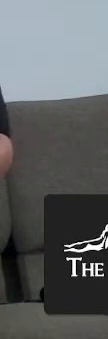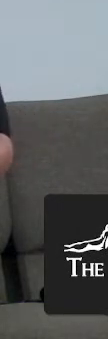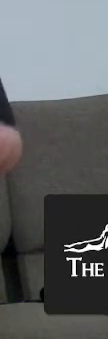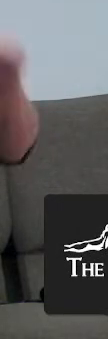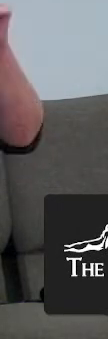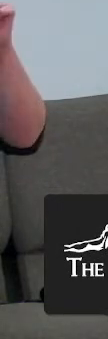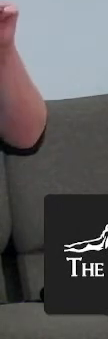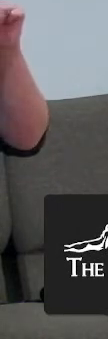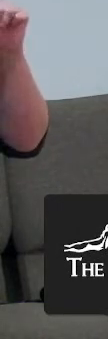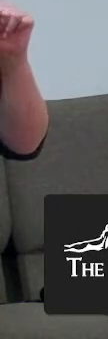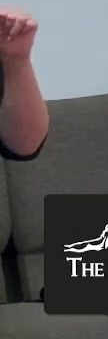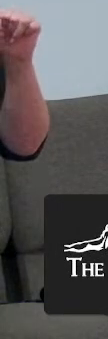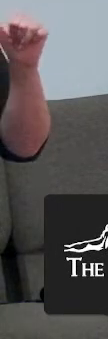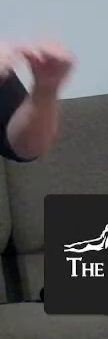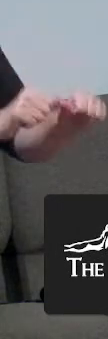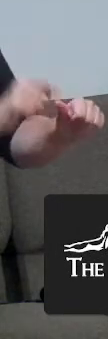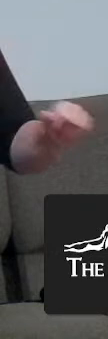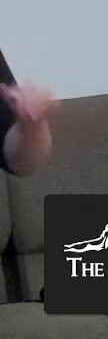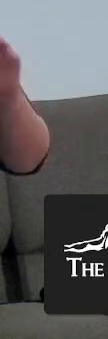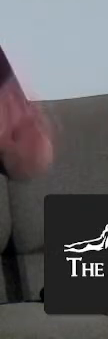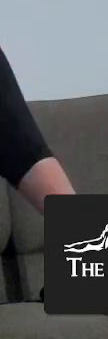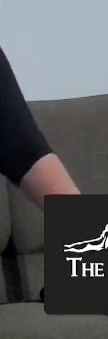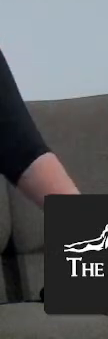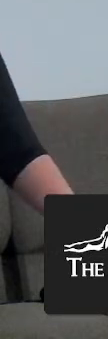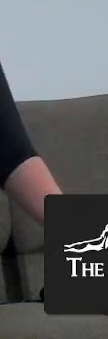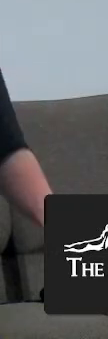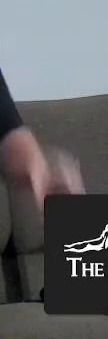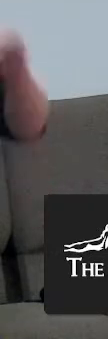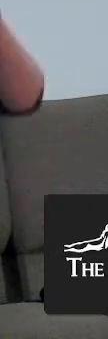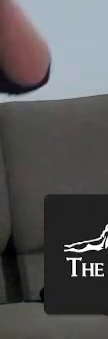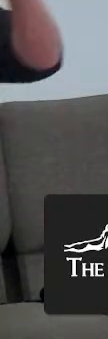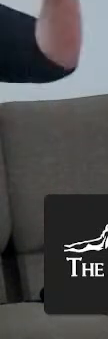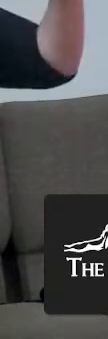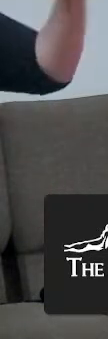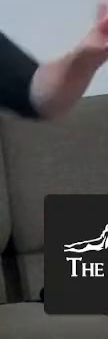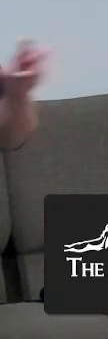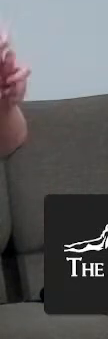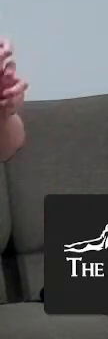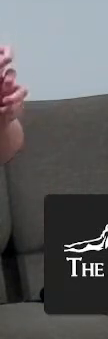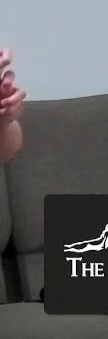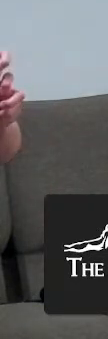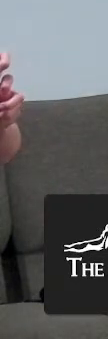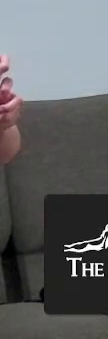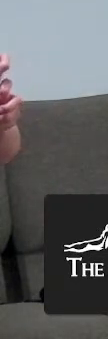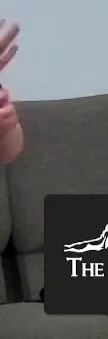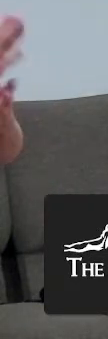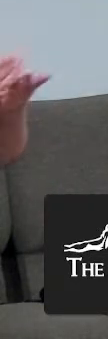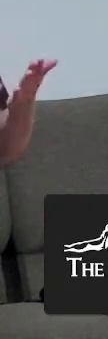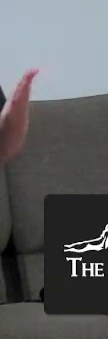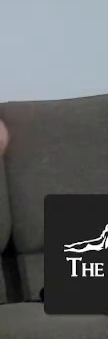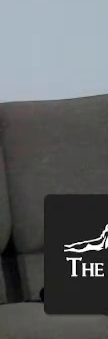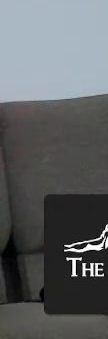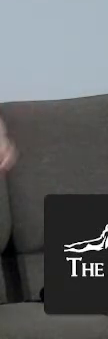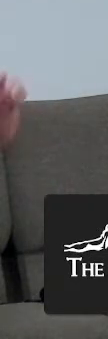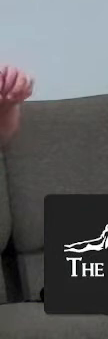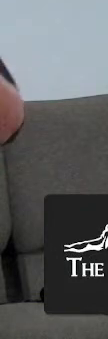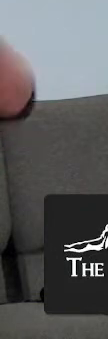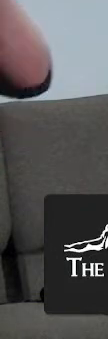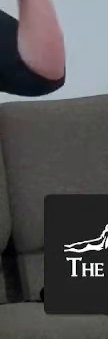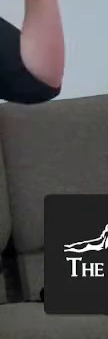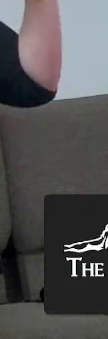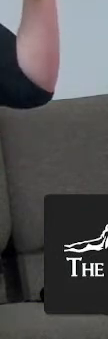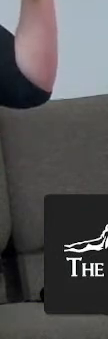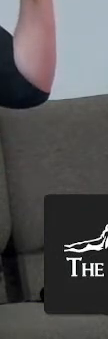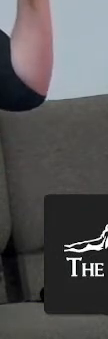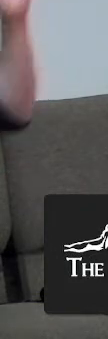Remaining completely silent. Can you imagine the difficulty of this? Some of you guys really can't imagine this.